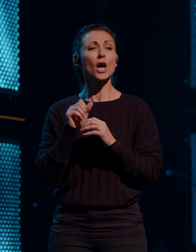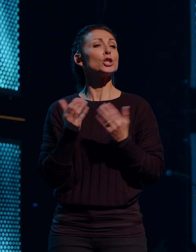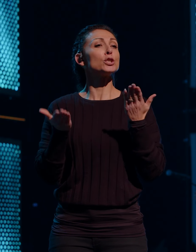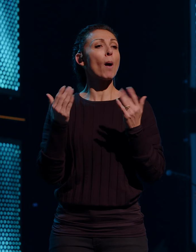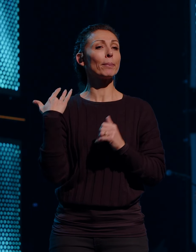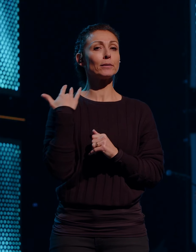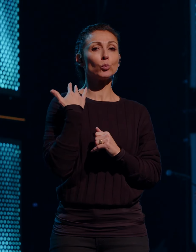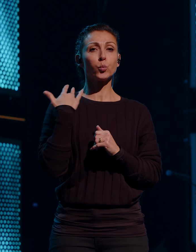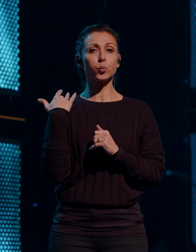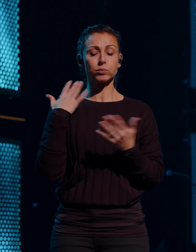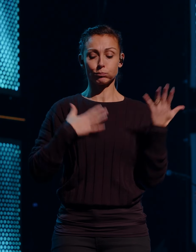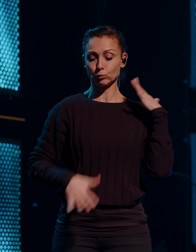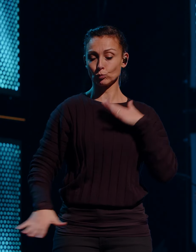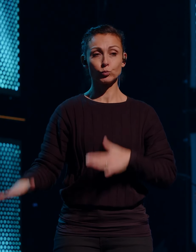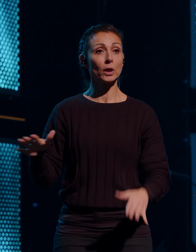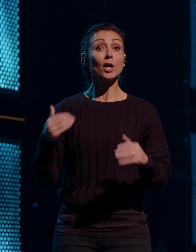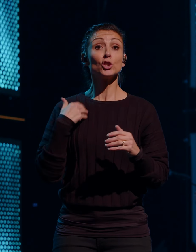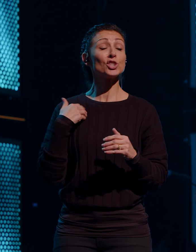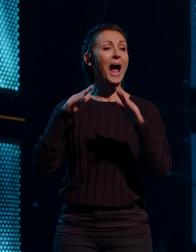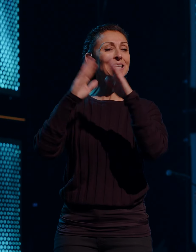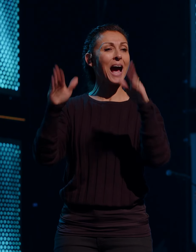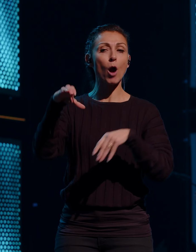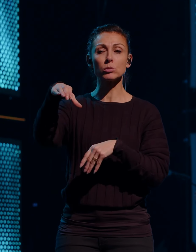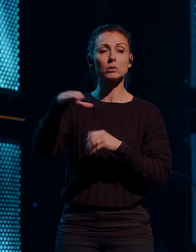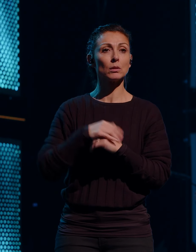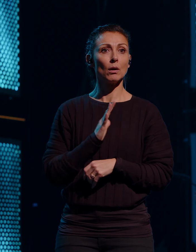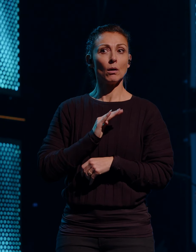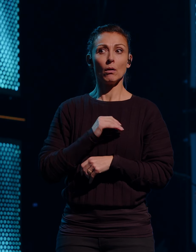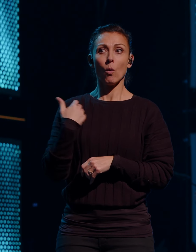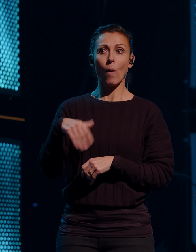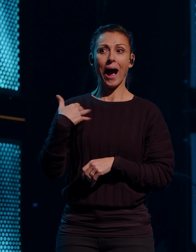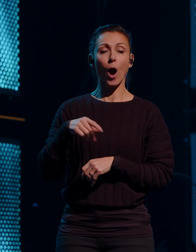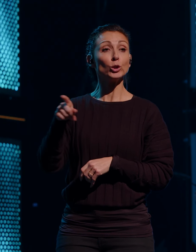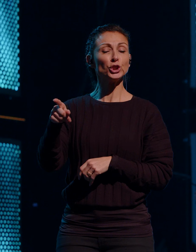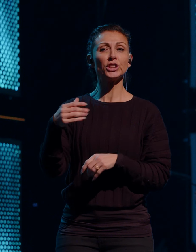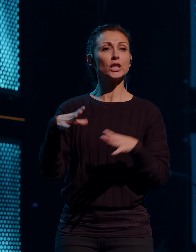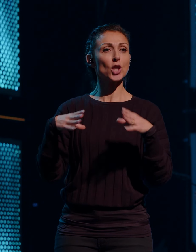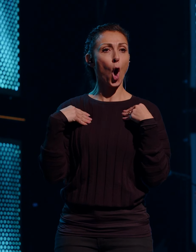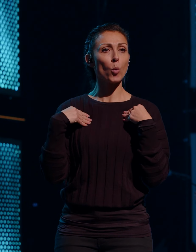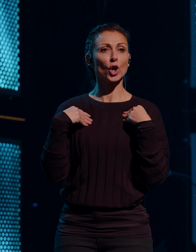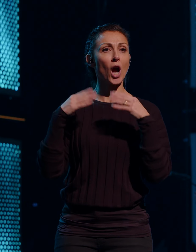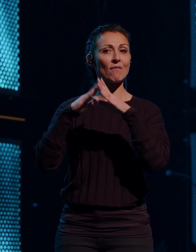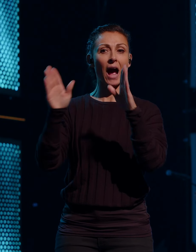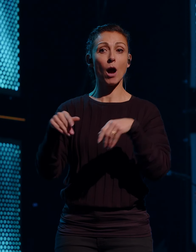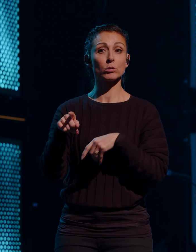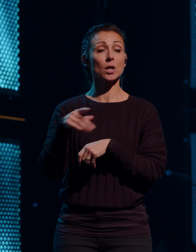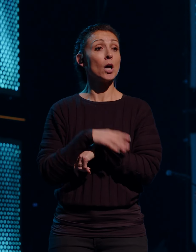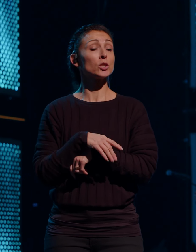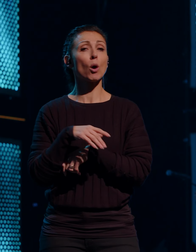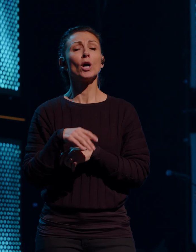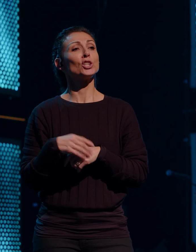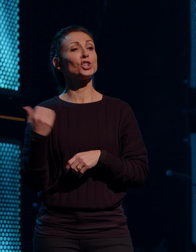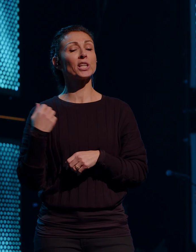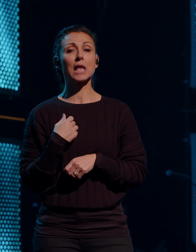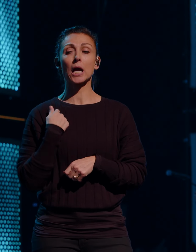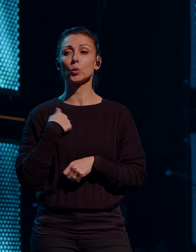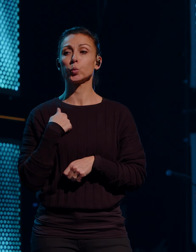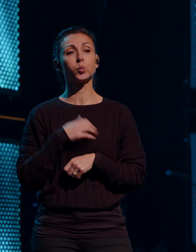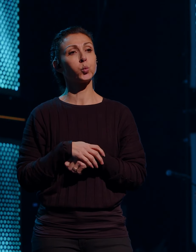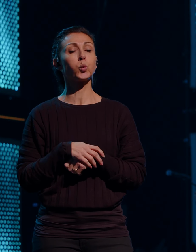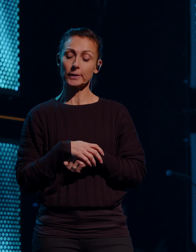fashionista. She has a house. She owns a house. The church ends up meeting in this house, which means that she's a bit of a baller. If you look